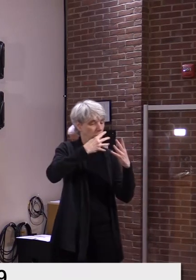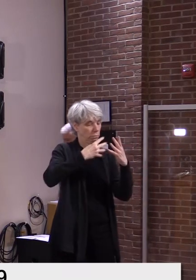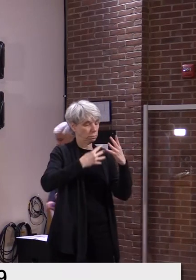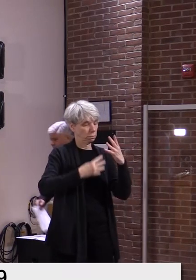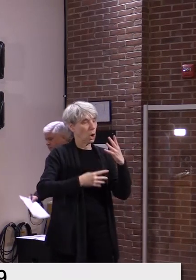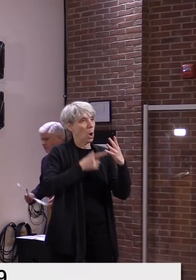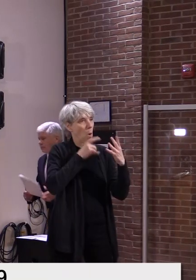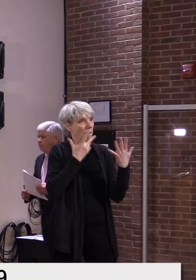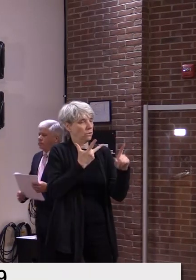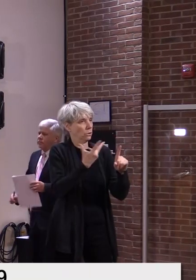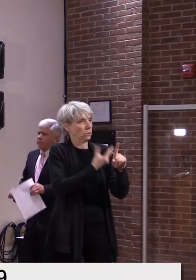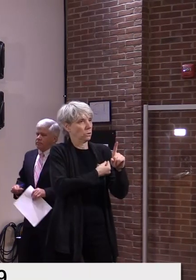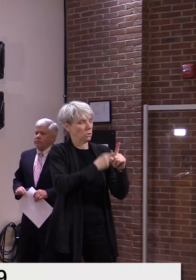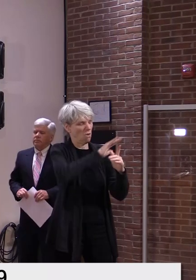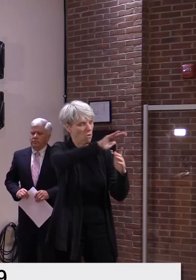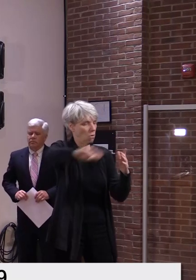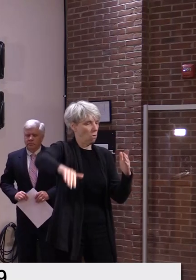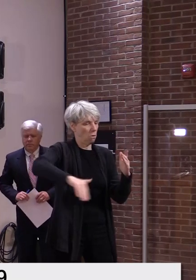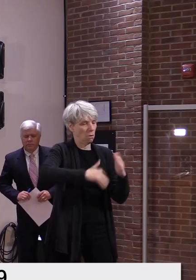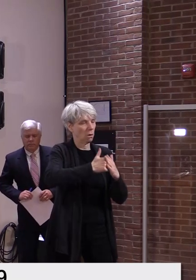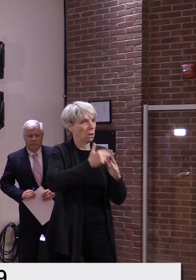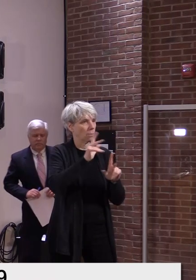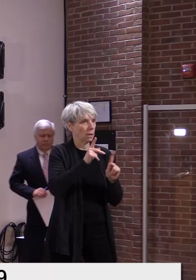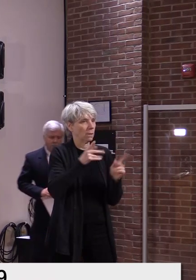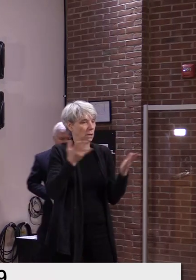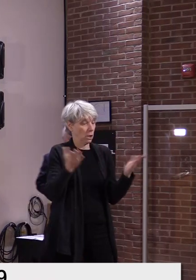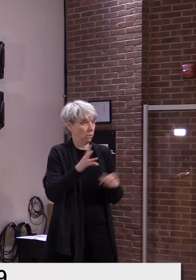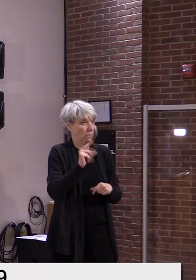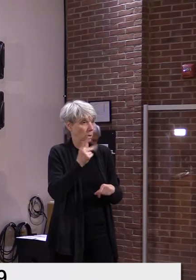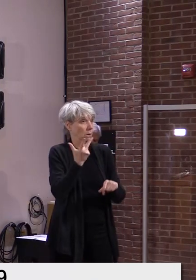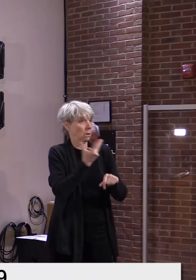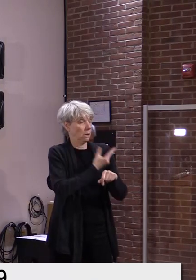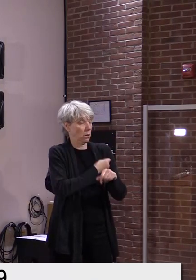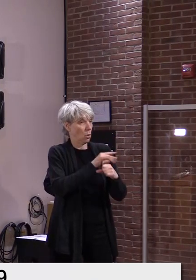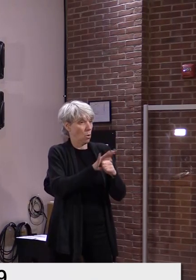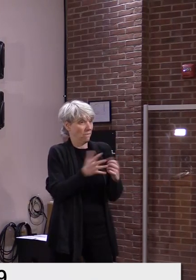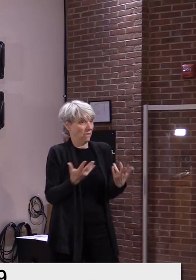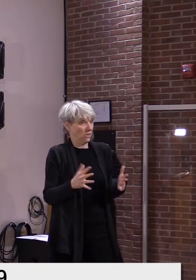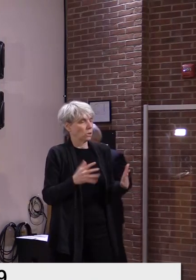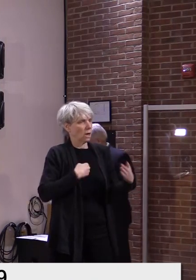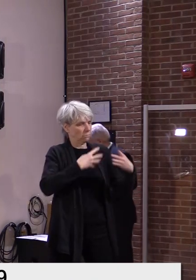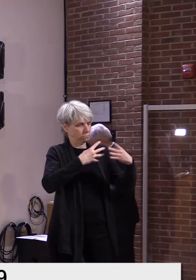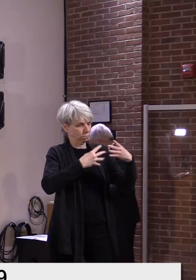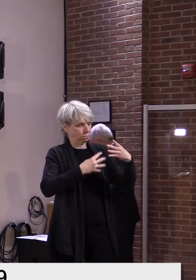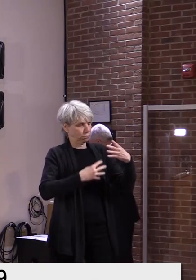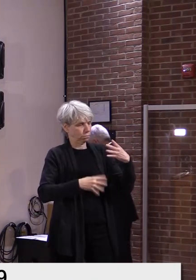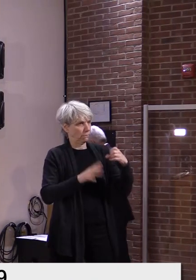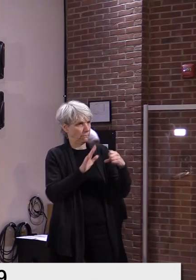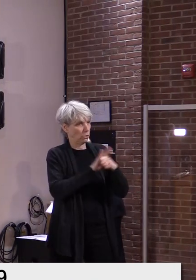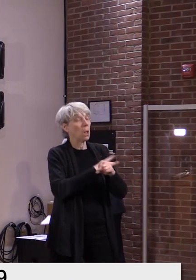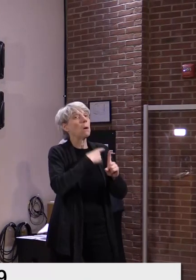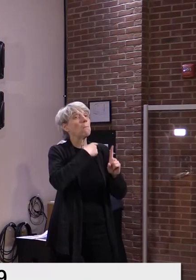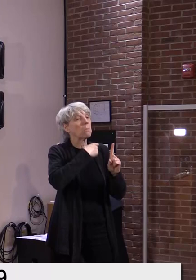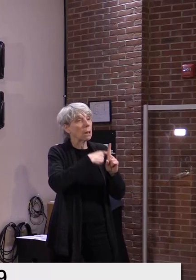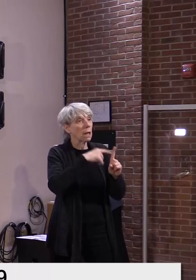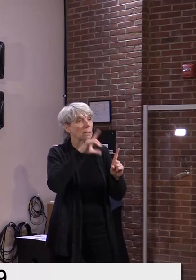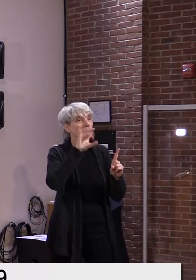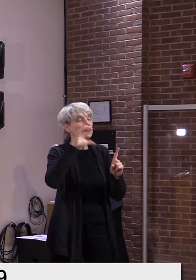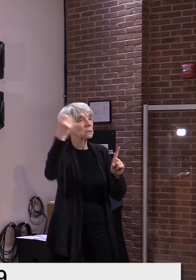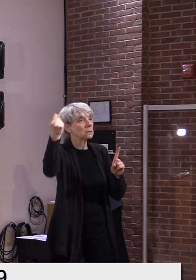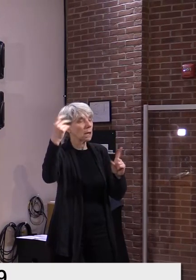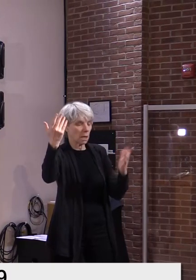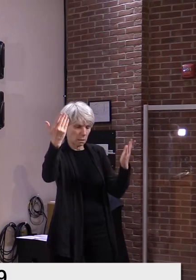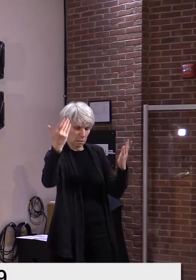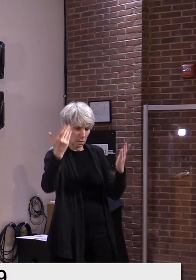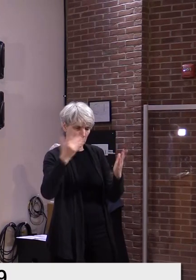has a recording of all the immunizations that have occurred, plus we're using the CDC data. What